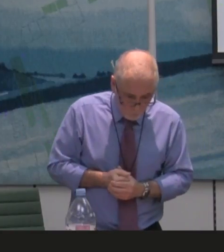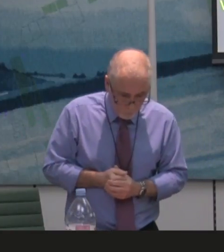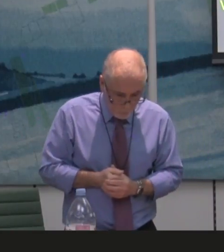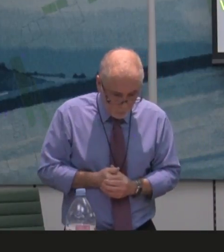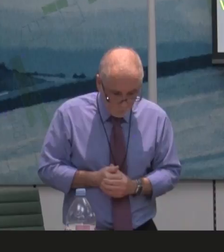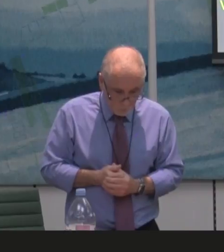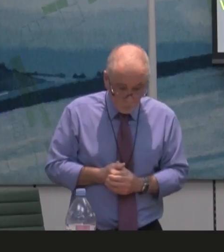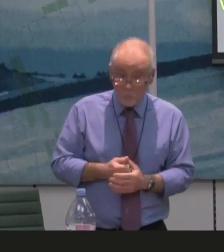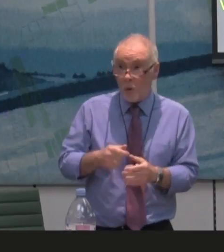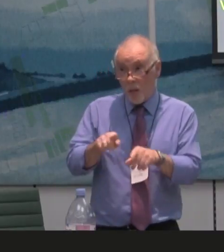people.